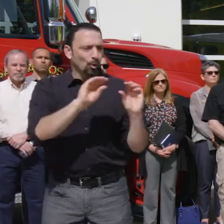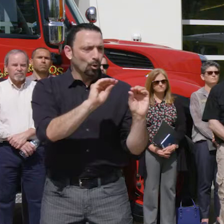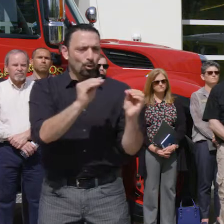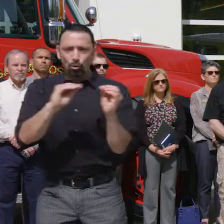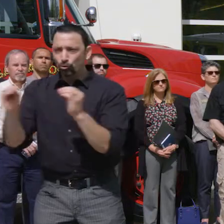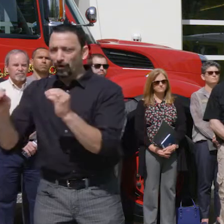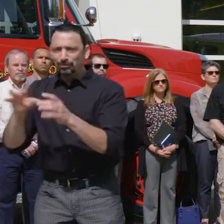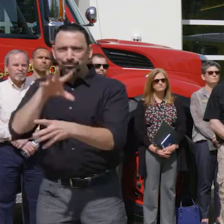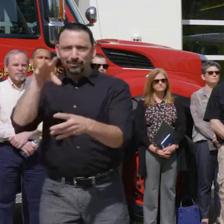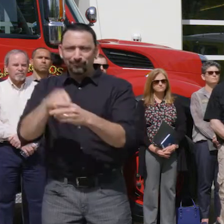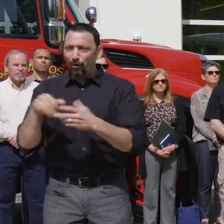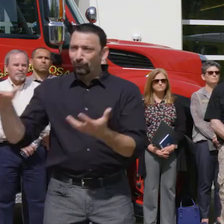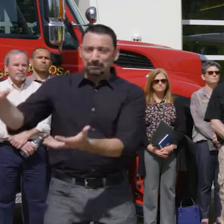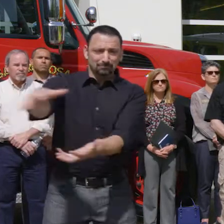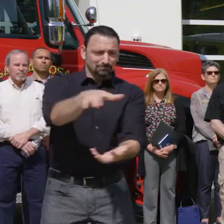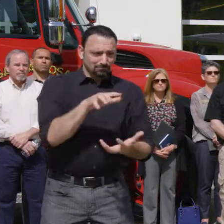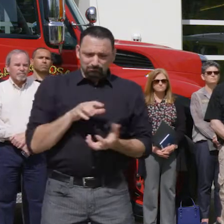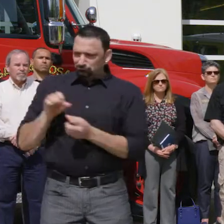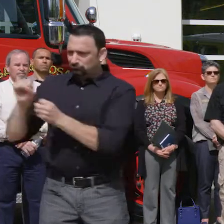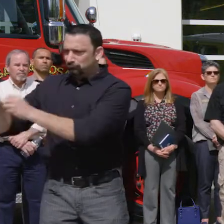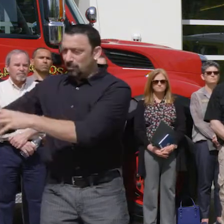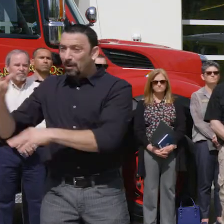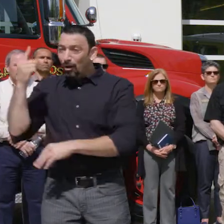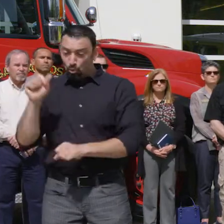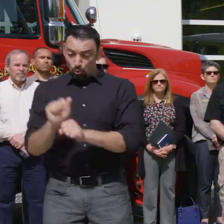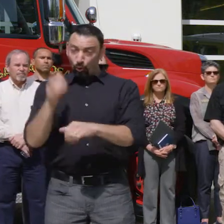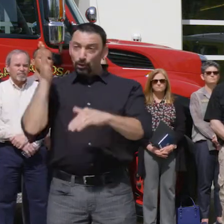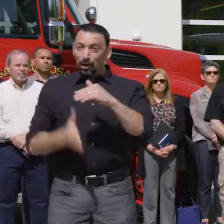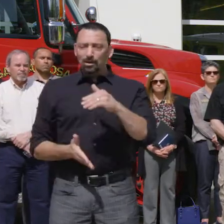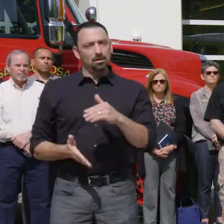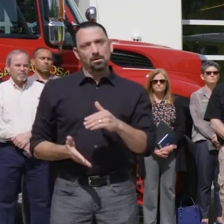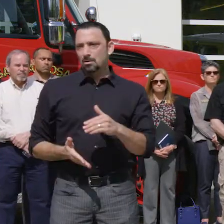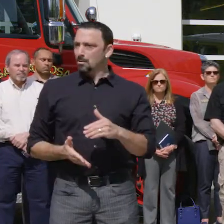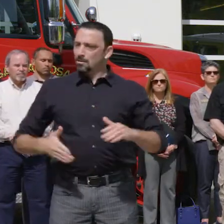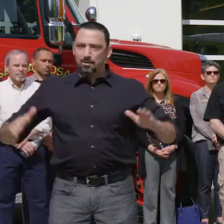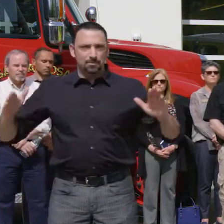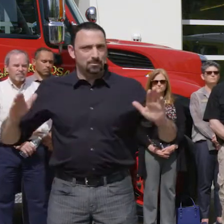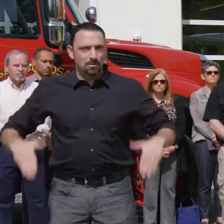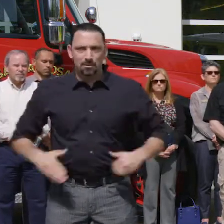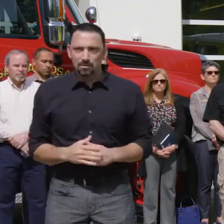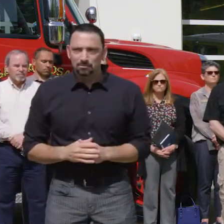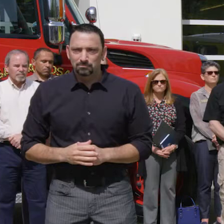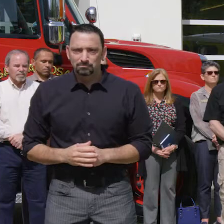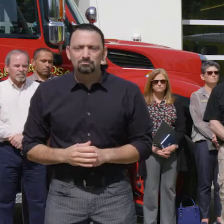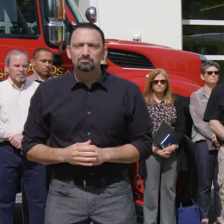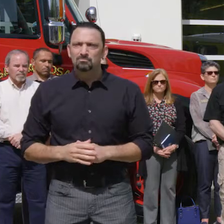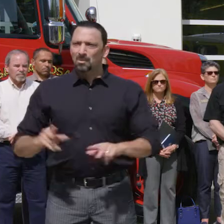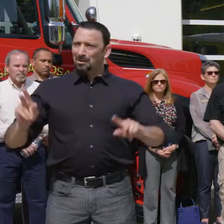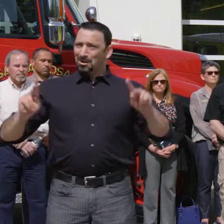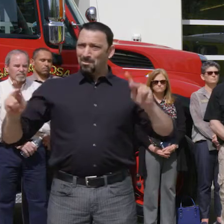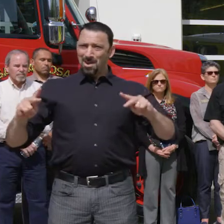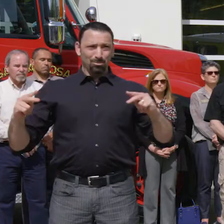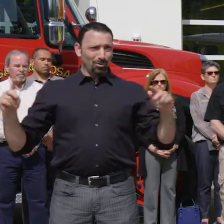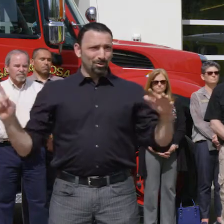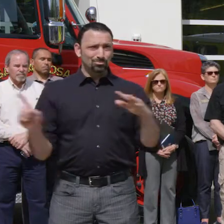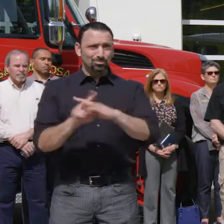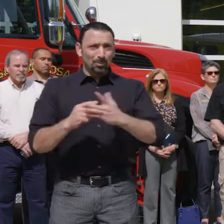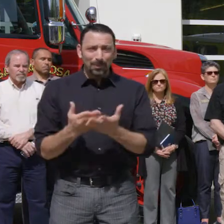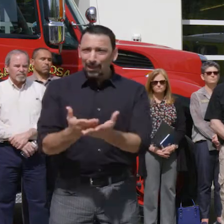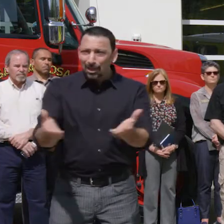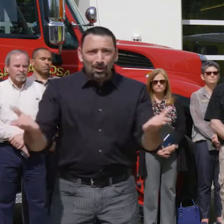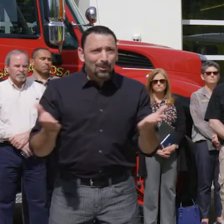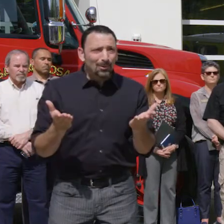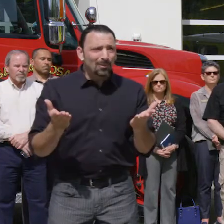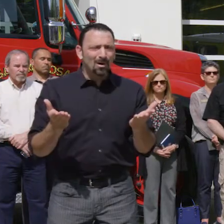done yet. That's the main thing. We aren't done yet. Everybody that stands here before you today